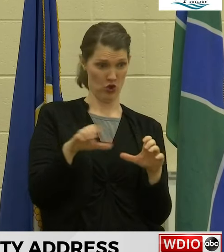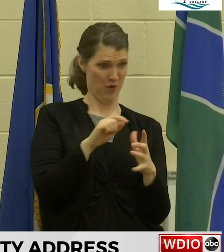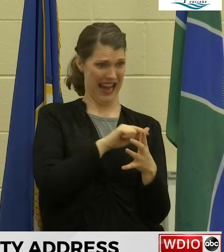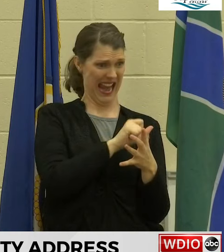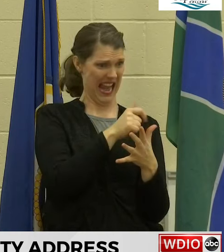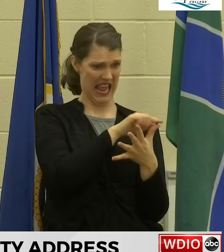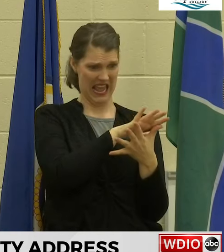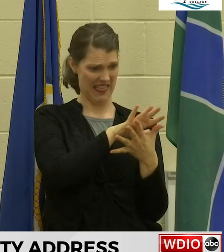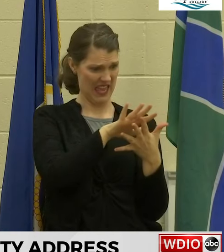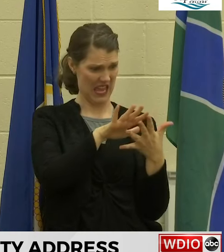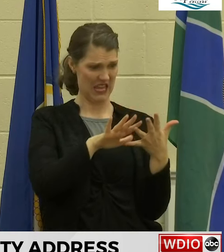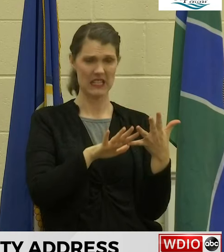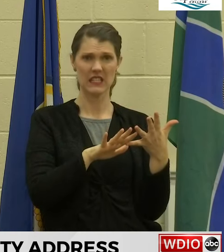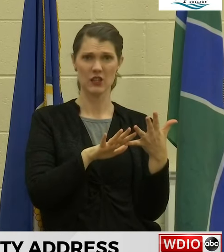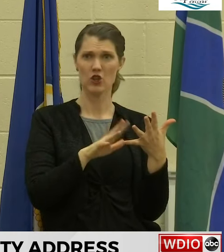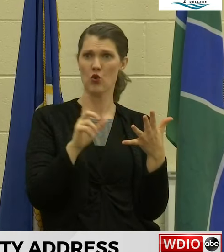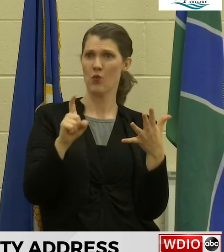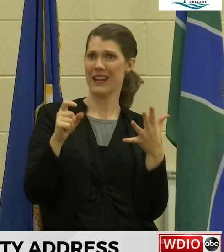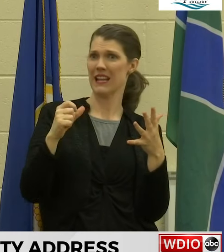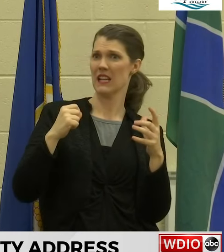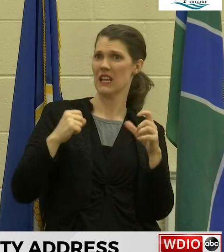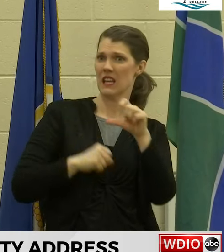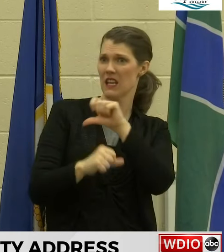also need each other.